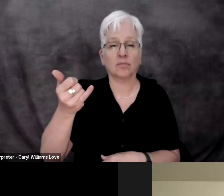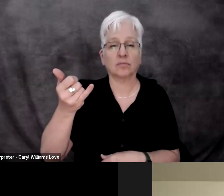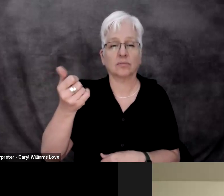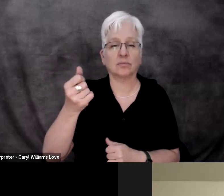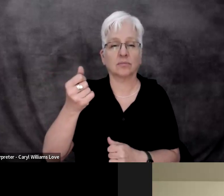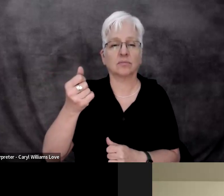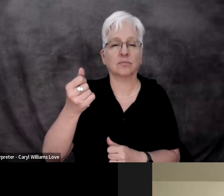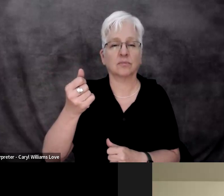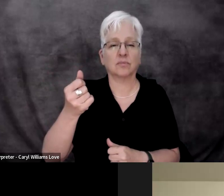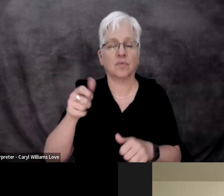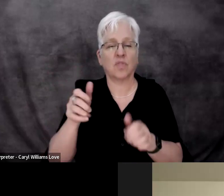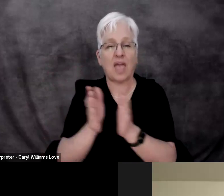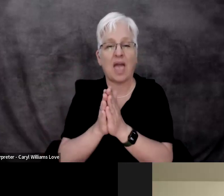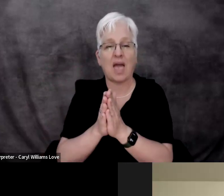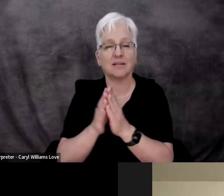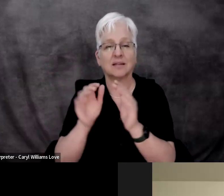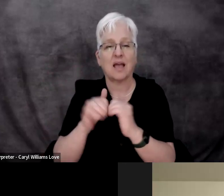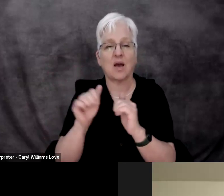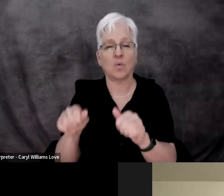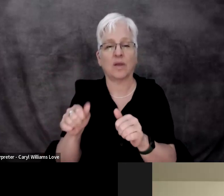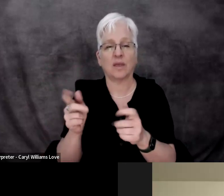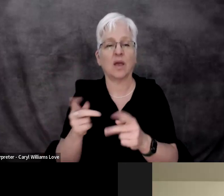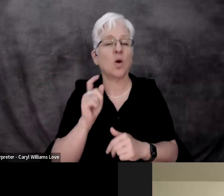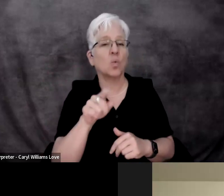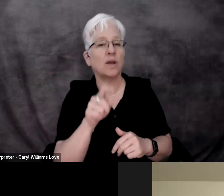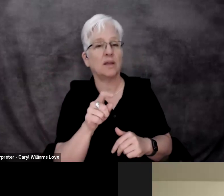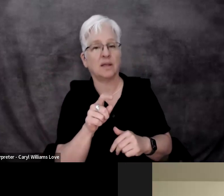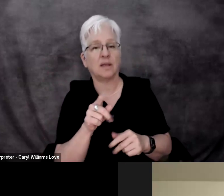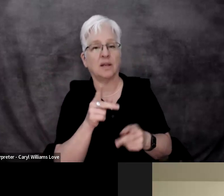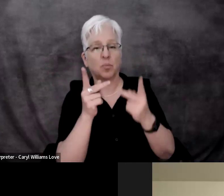subset of providers that serve this population. We need soldiers in the home quickly.